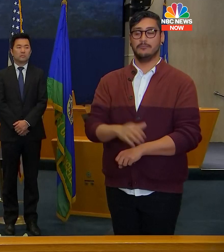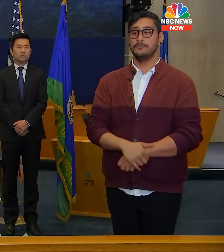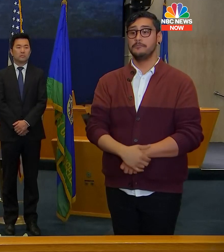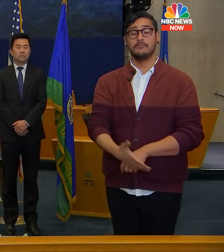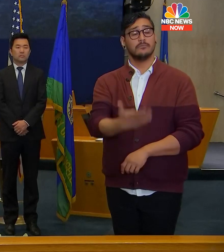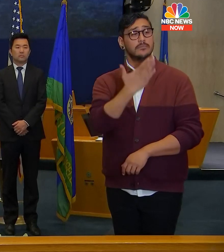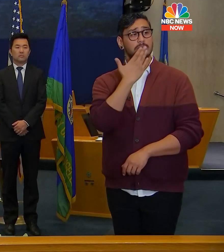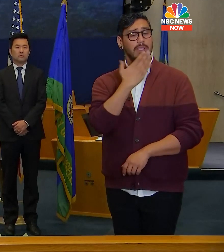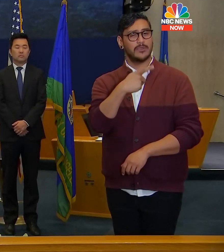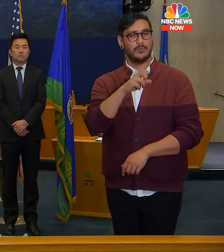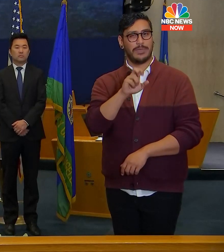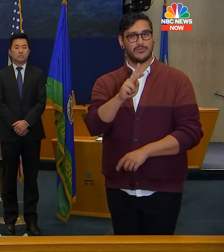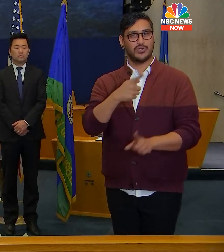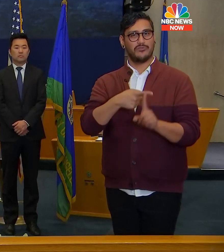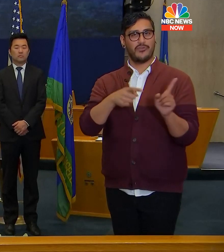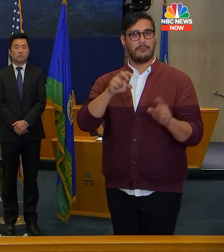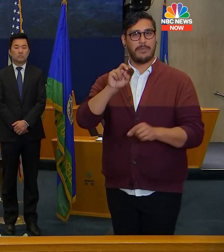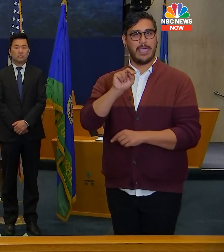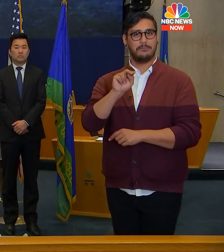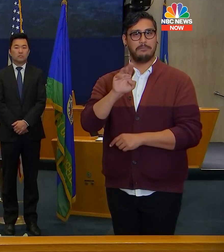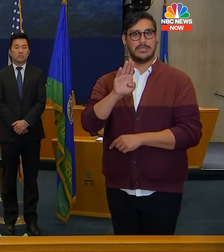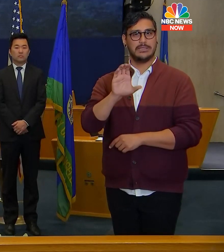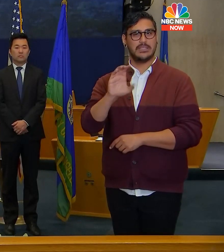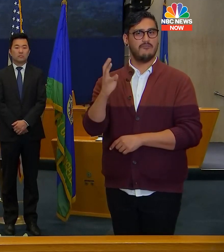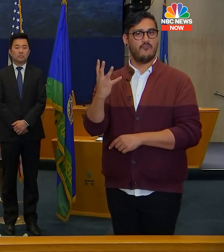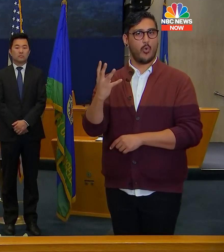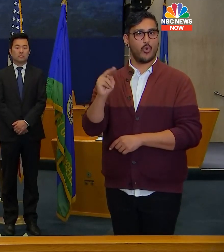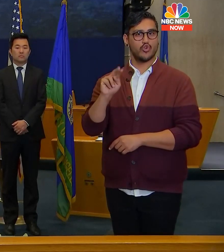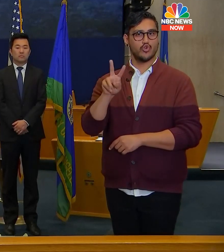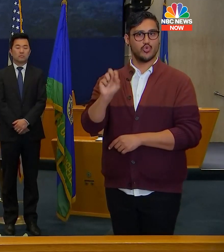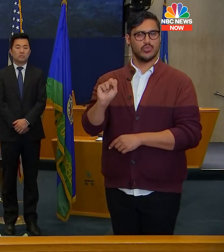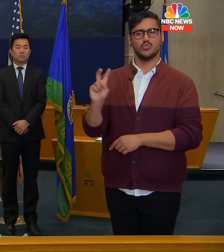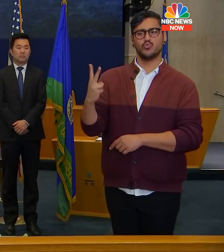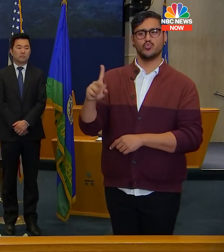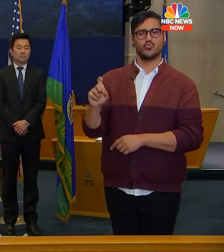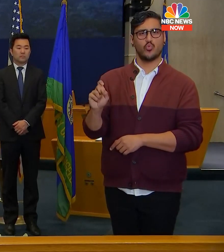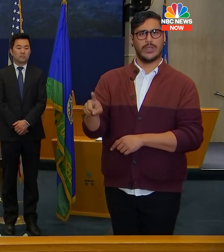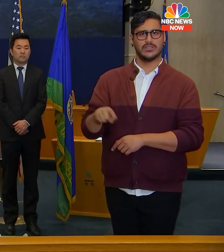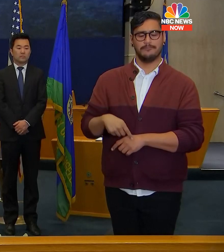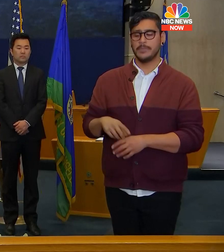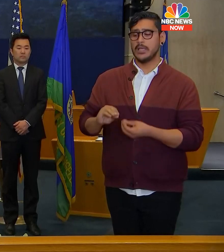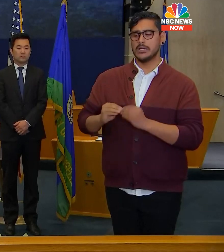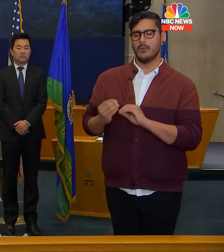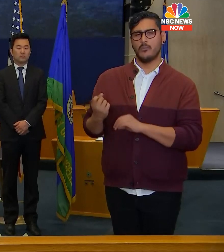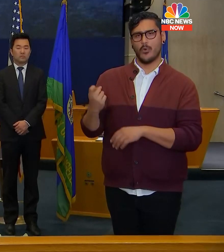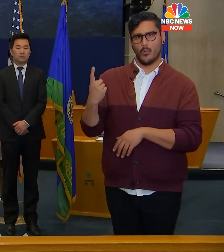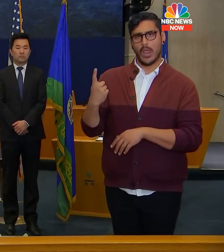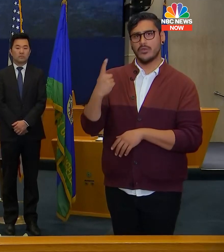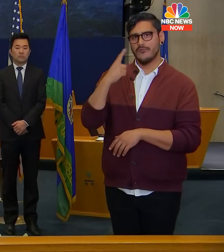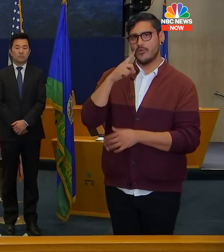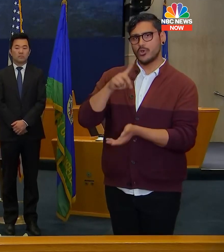Thank you, Patrick Healy from NBC4 News. 2 questions, if I may. Number one,